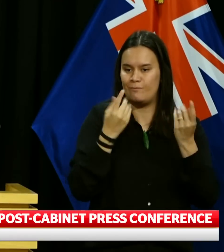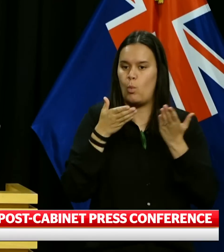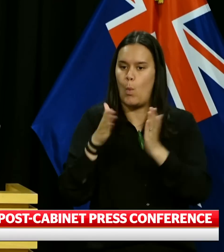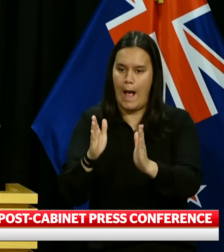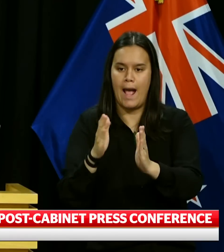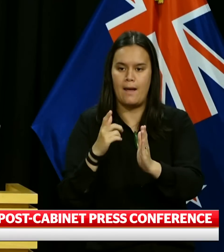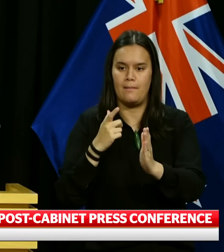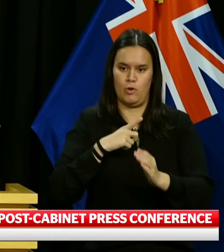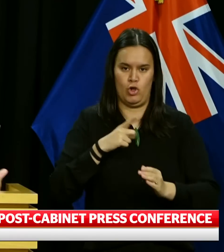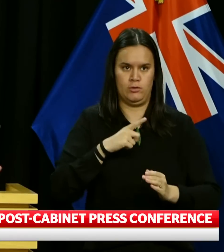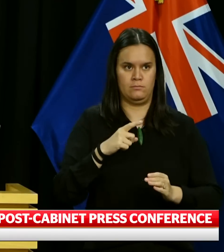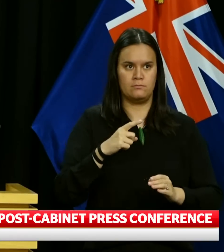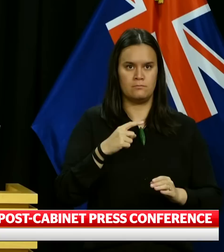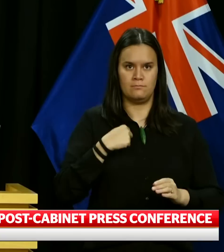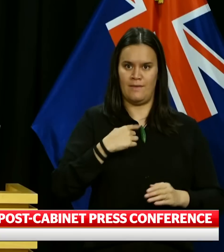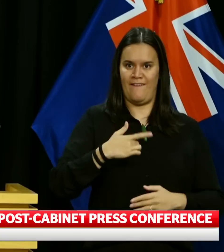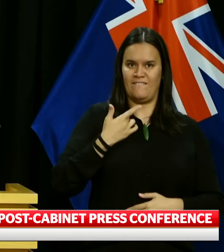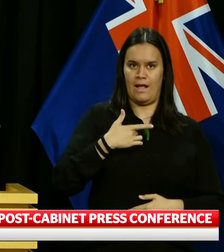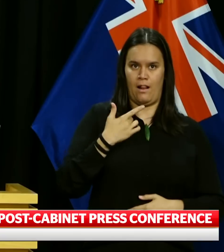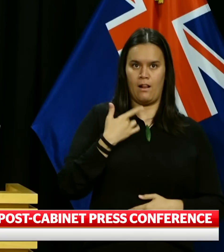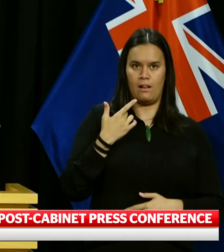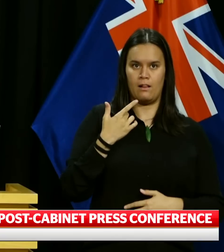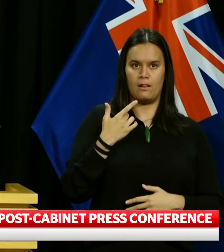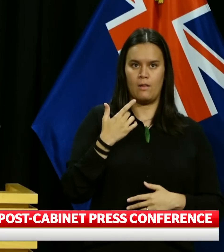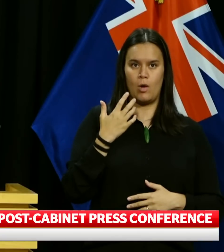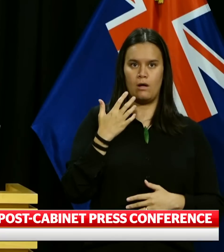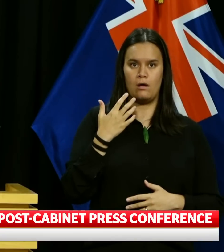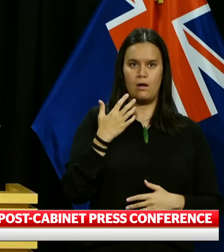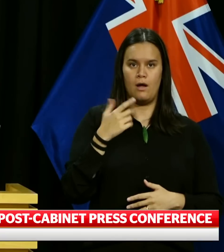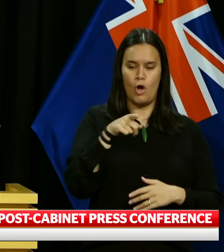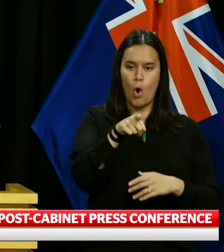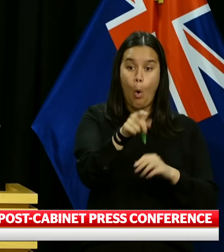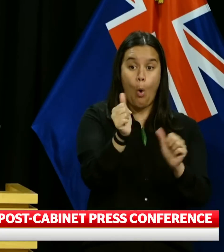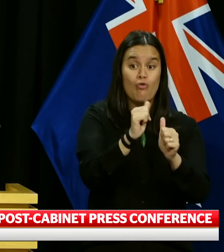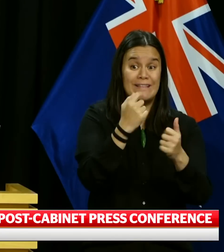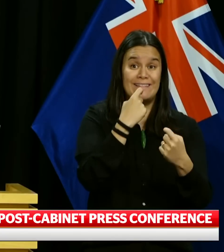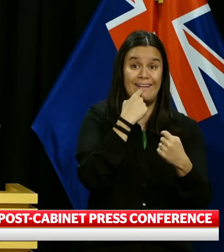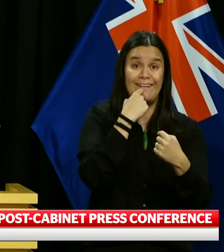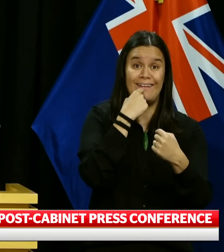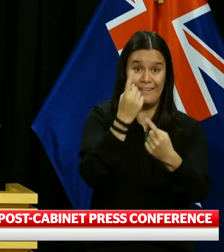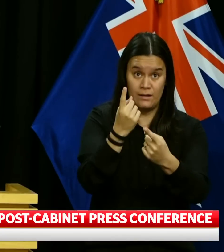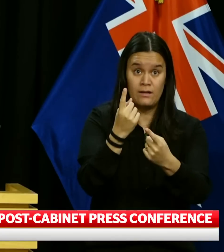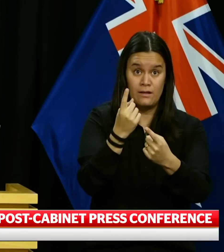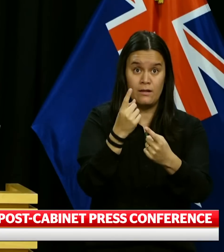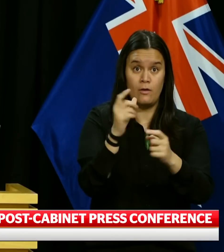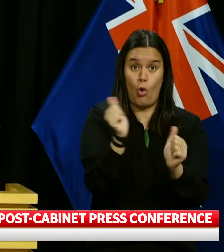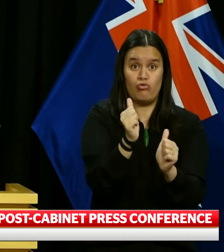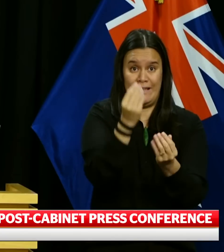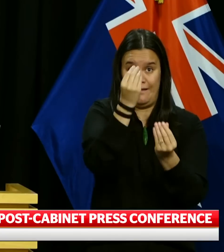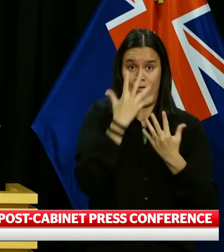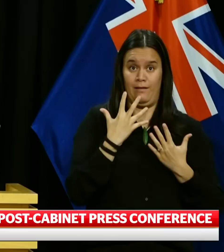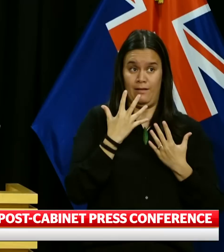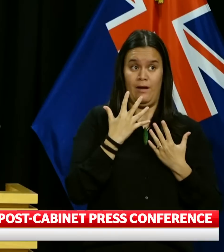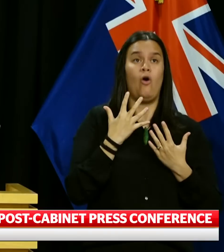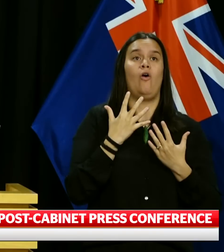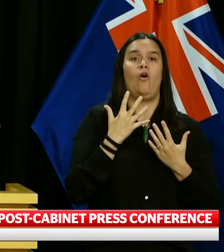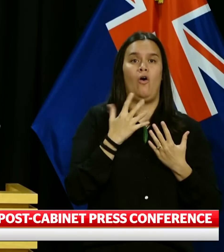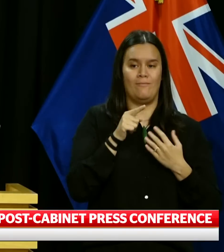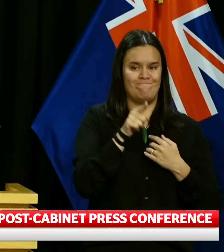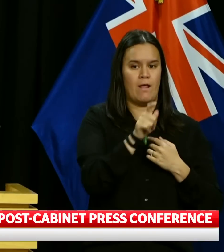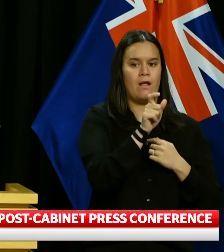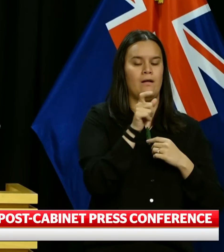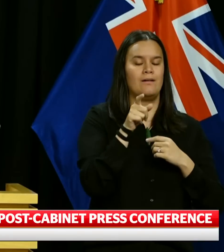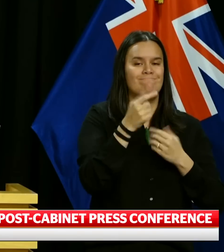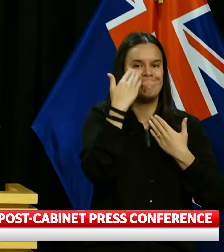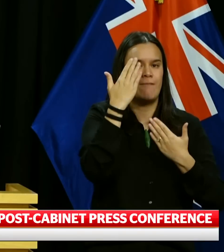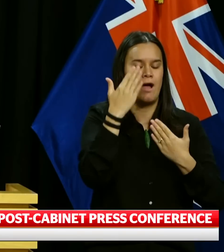understanding was that when it came to my attention, my understanding is that it had already been conveyed to me and to my office that the words that she had used were not what